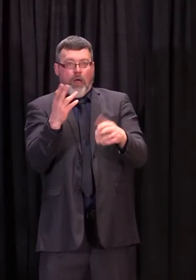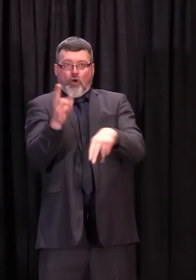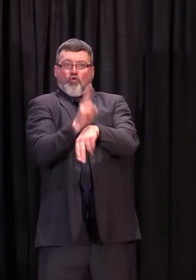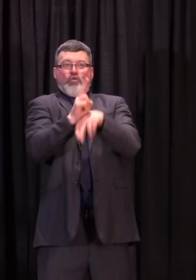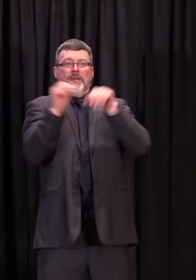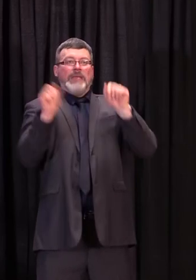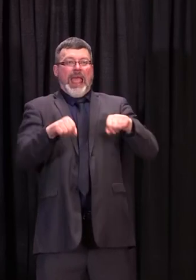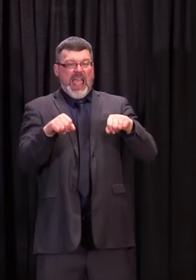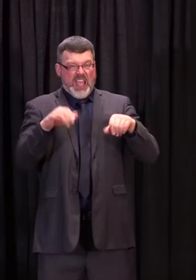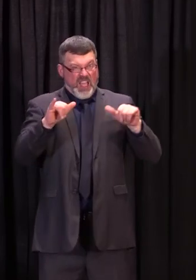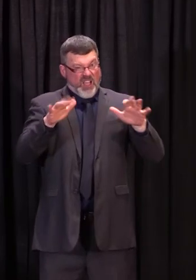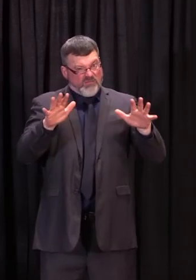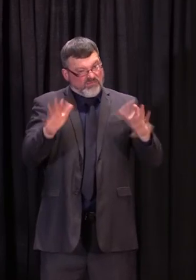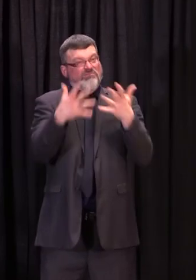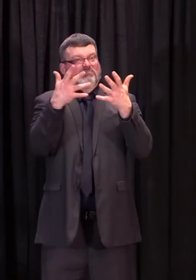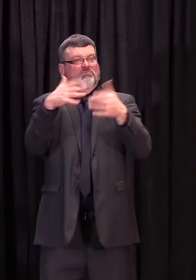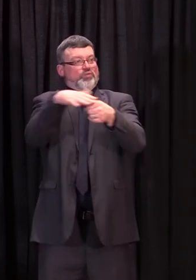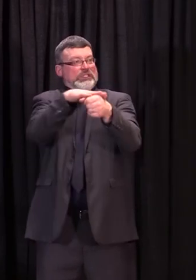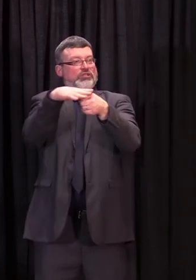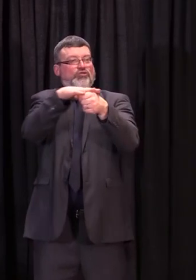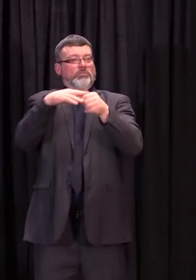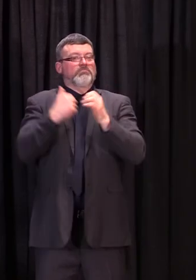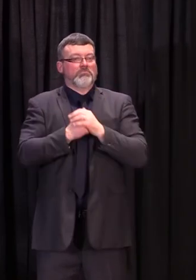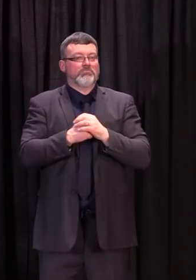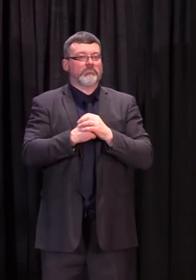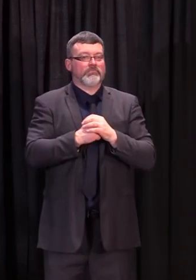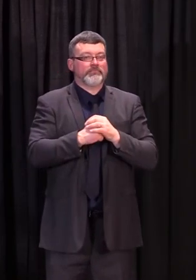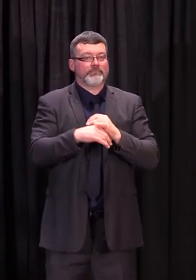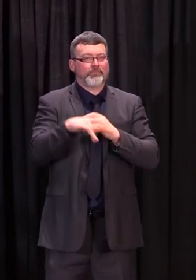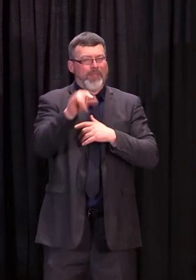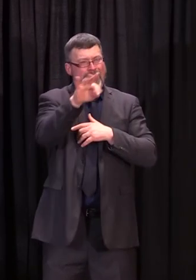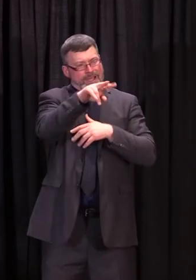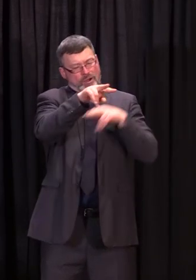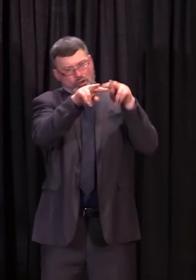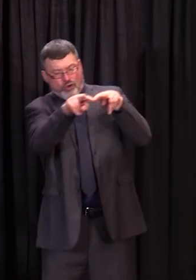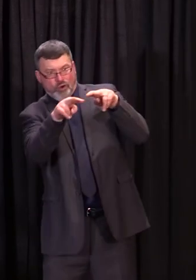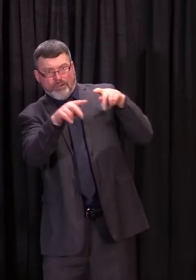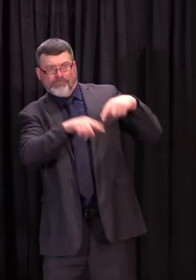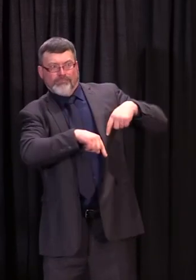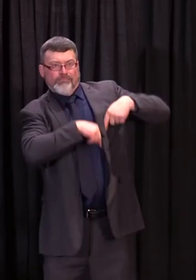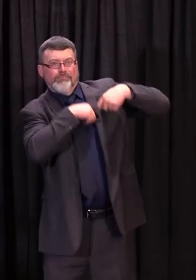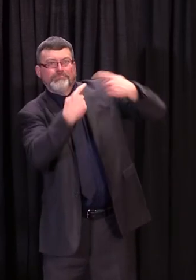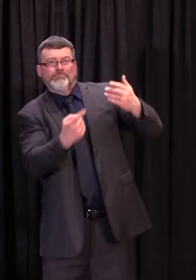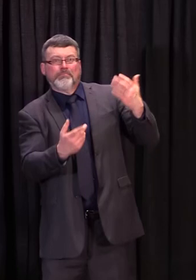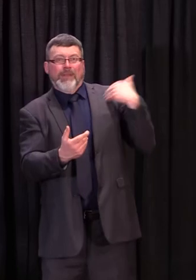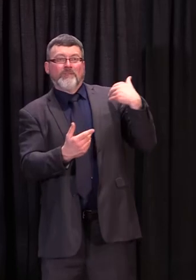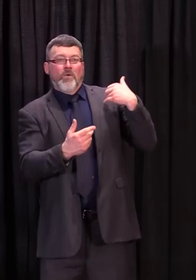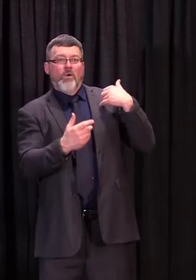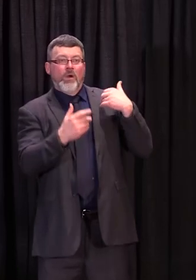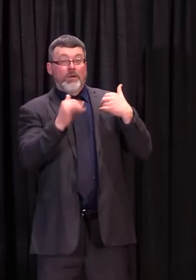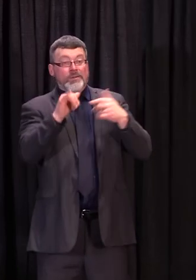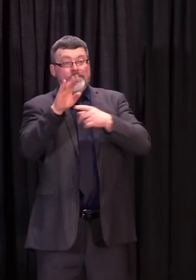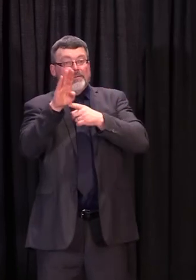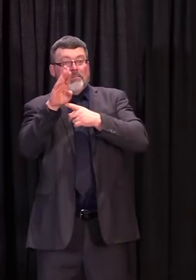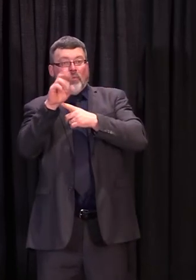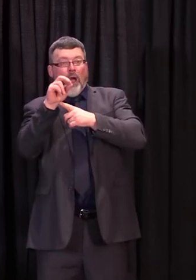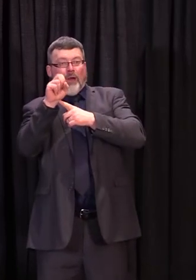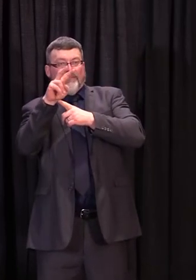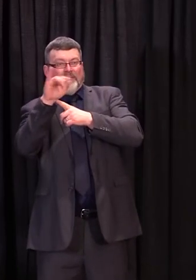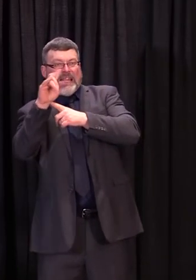When you look at what's been done, like the Brownsville Butcher and Pantry or the Albany General